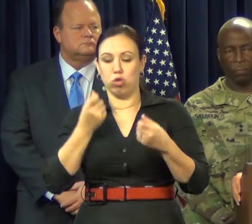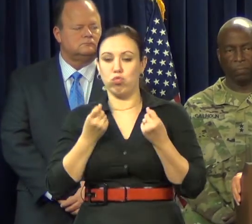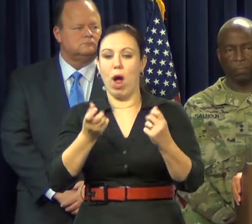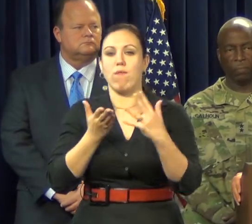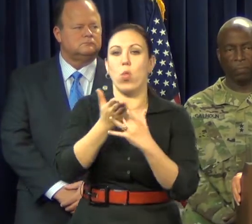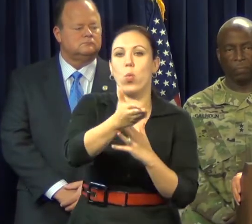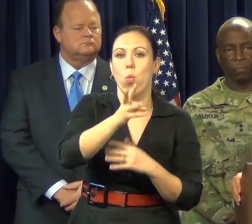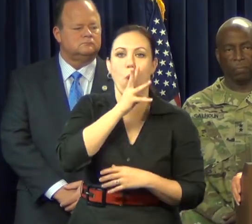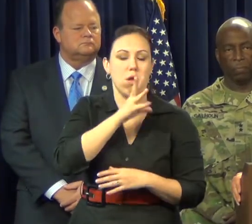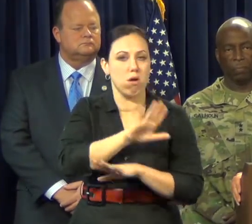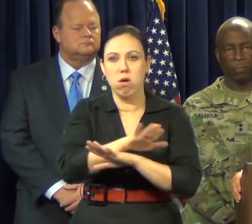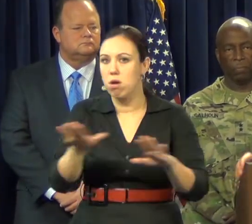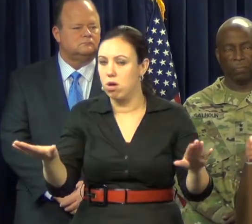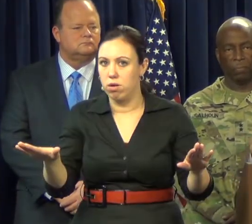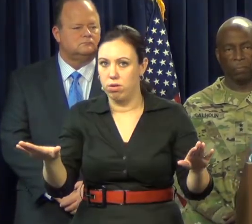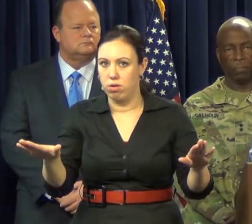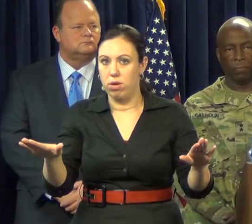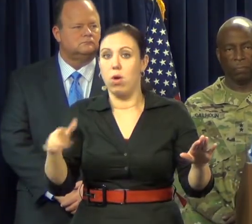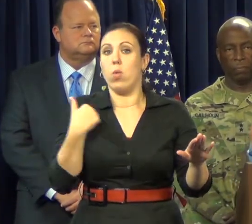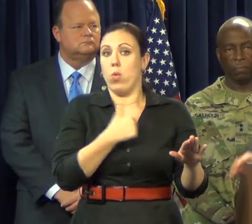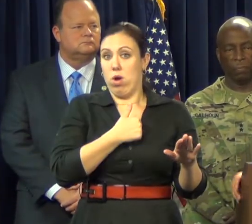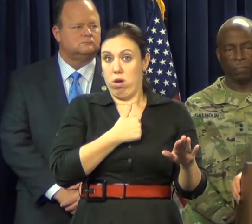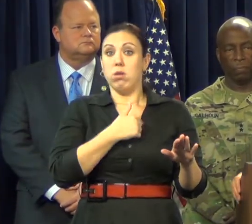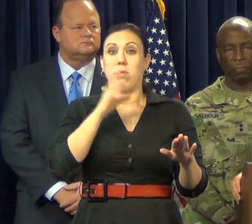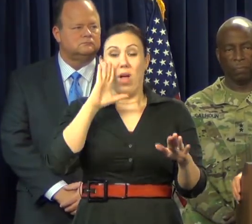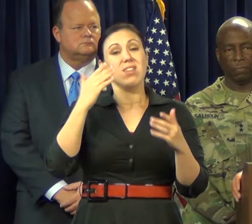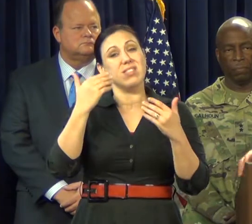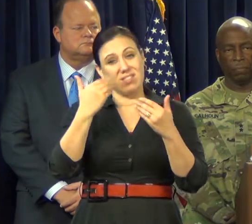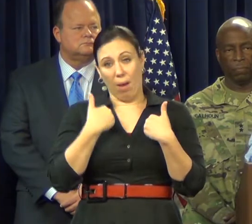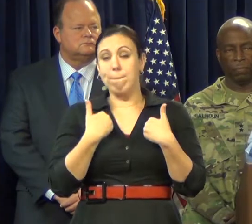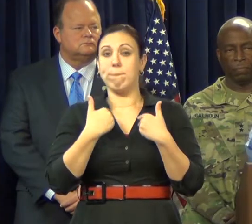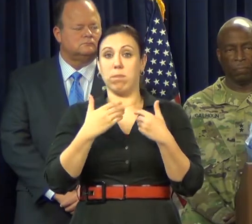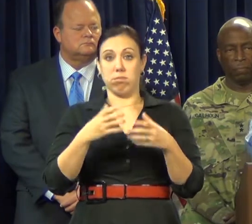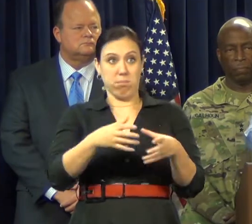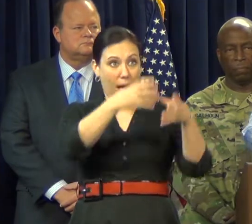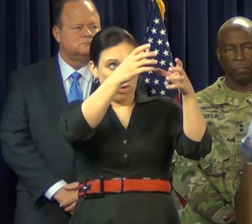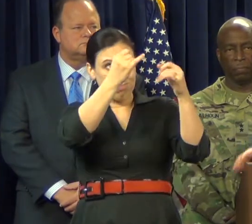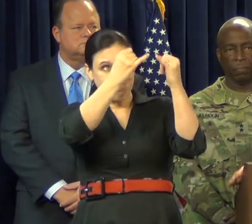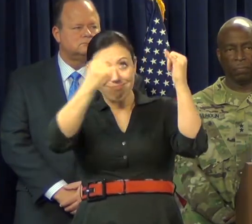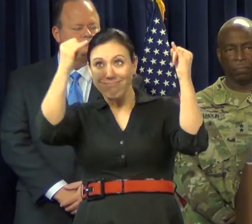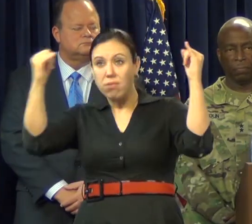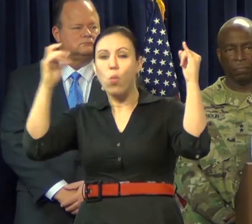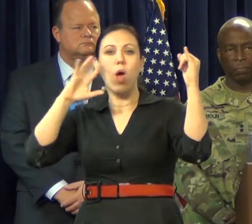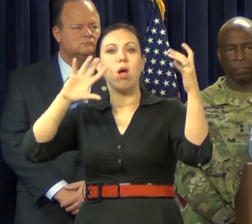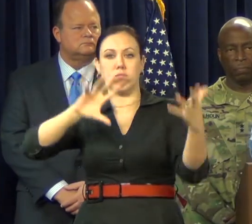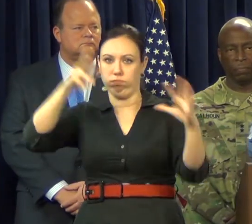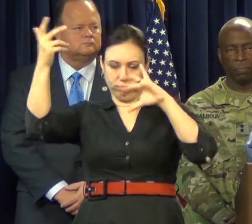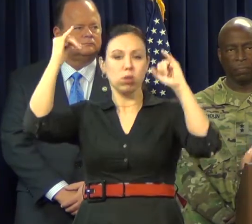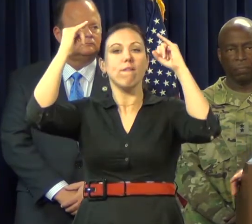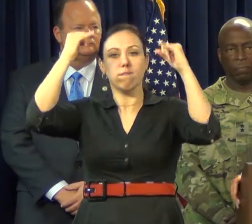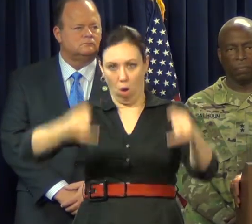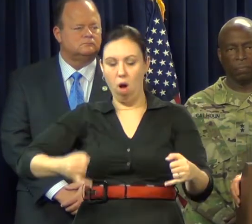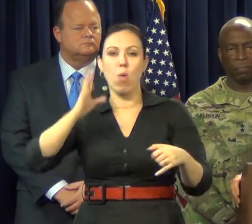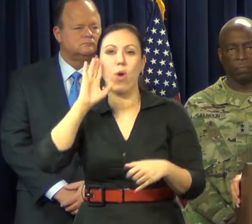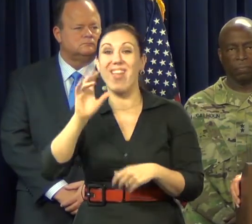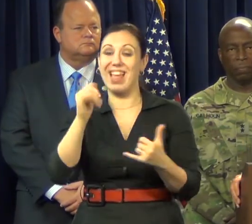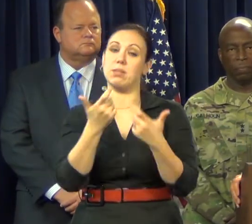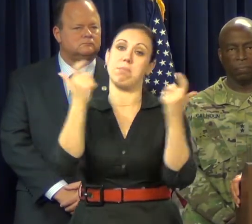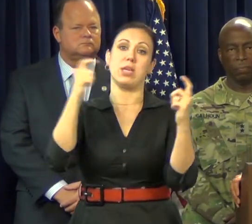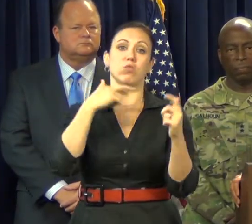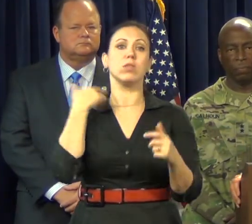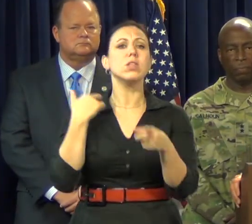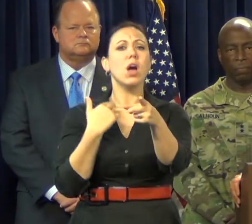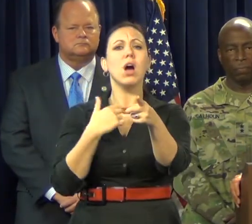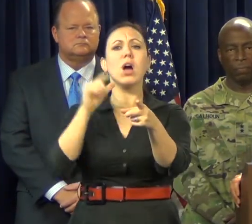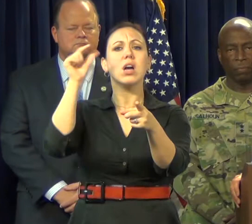water. I mean, just don't. And we're going to have down power lines. If you look at the risk, because with this type of storm, that's our biggest risk. Governor,